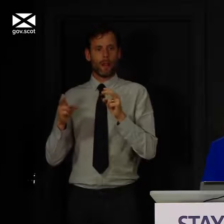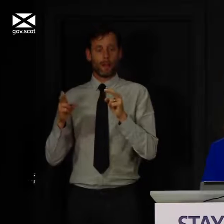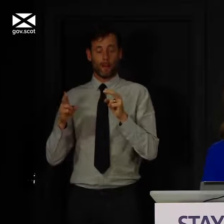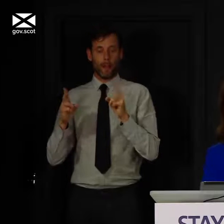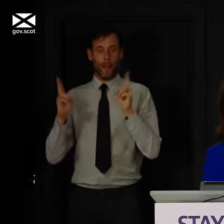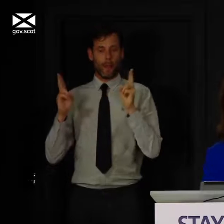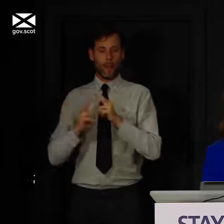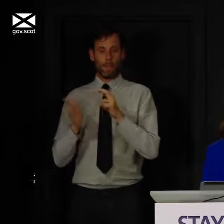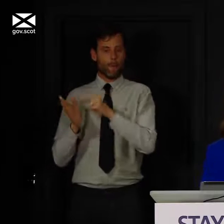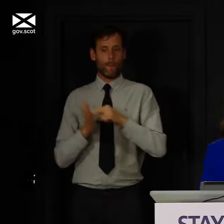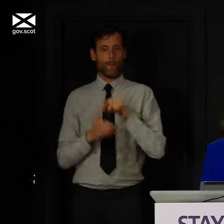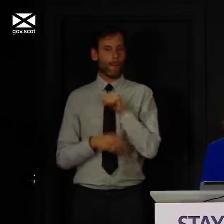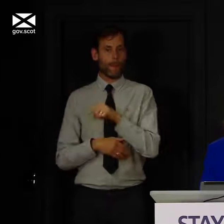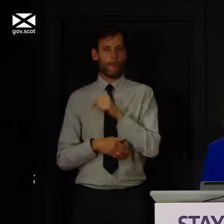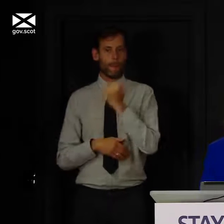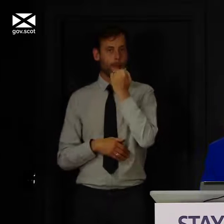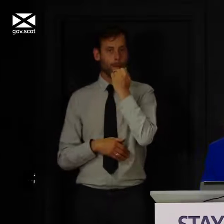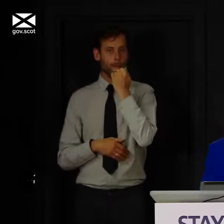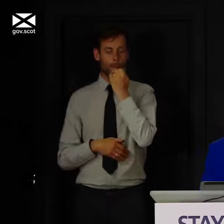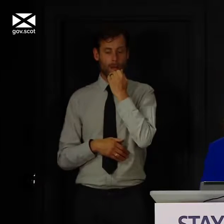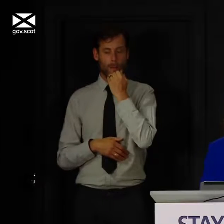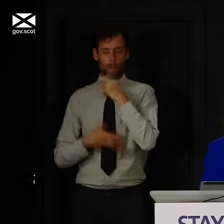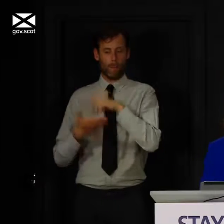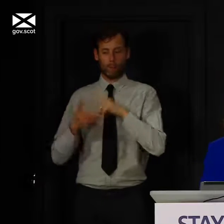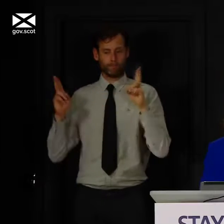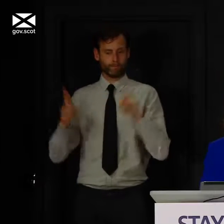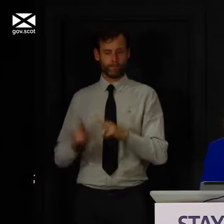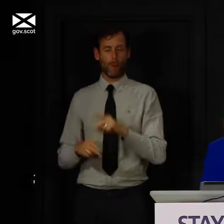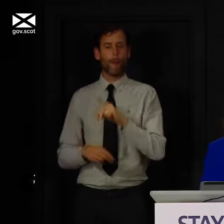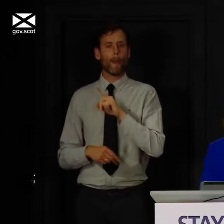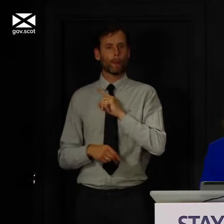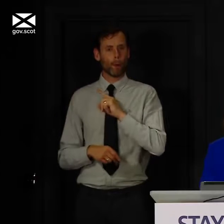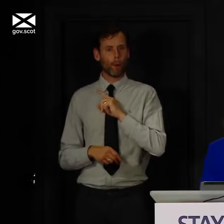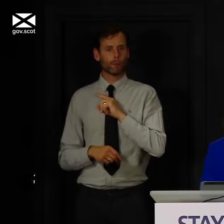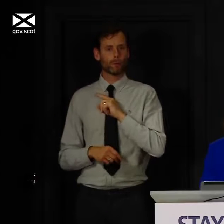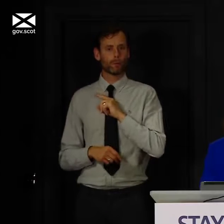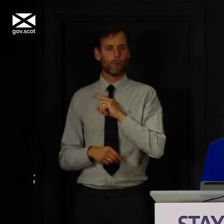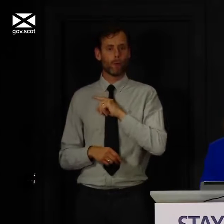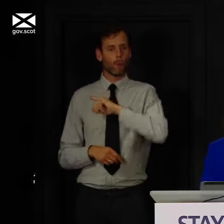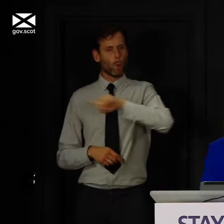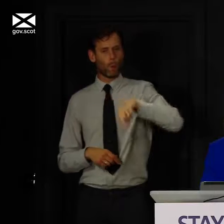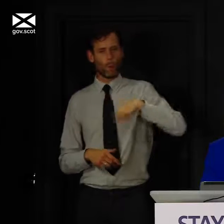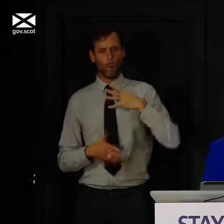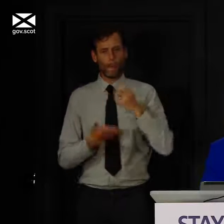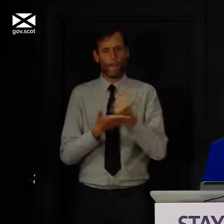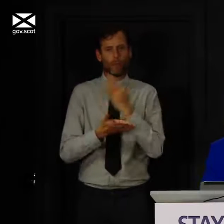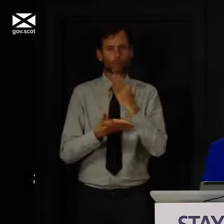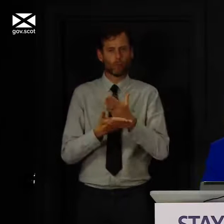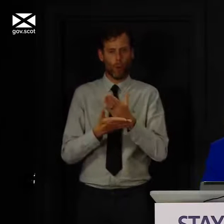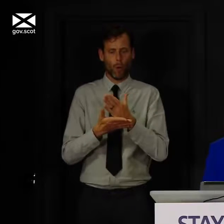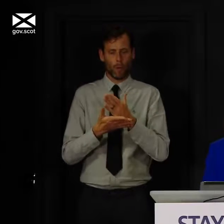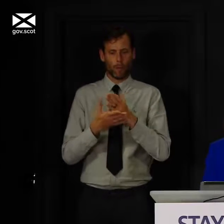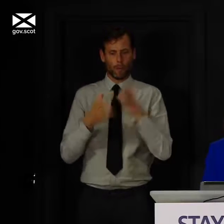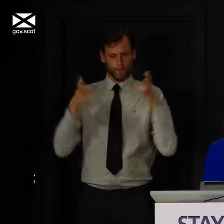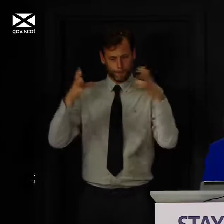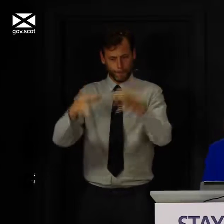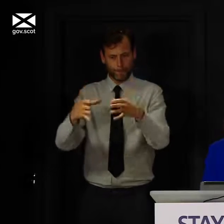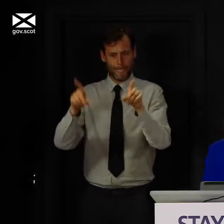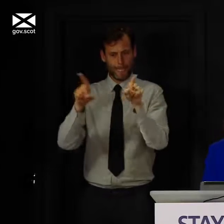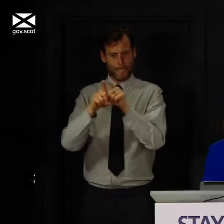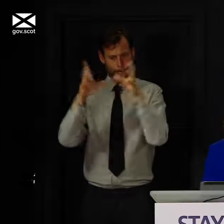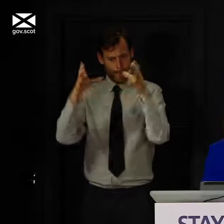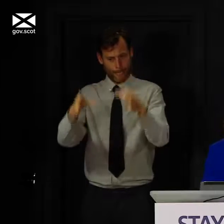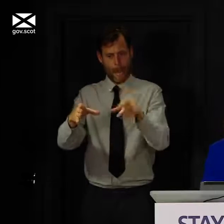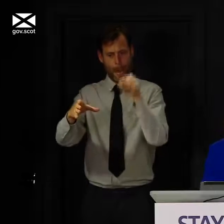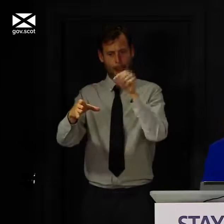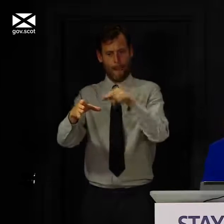use because we have taken those steps of ensuring that so many of our student nurses